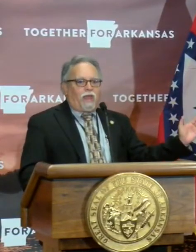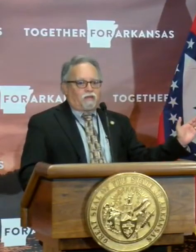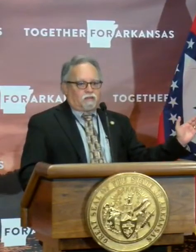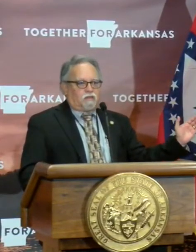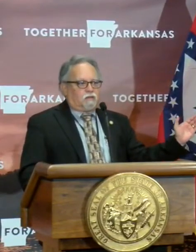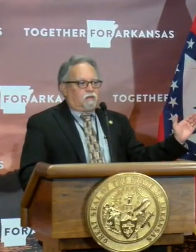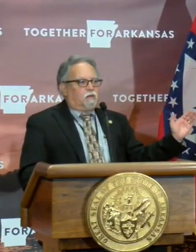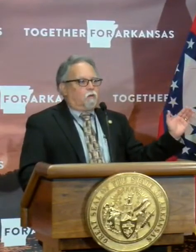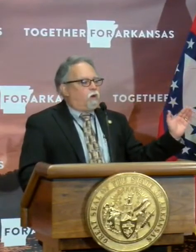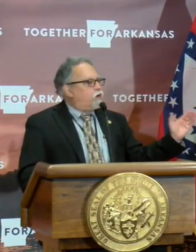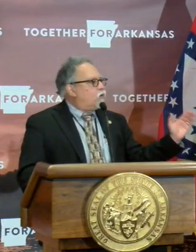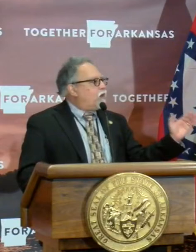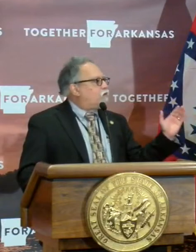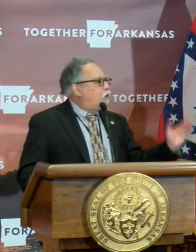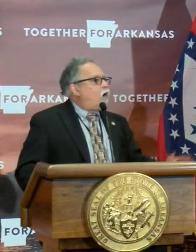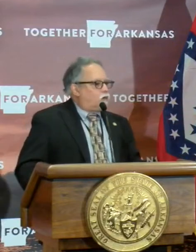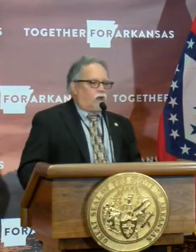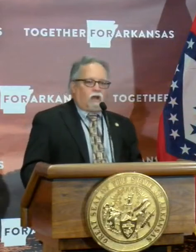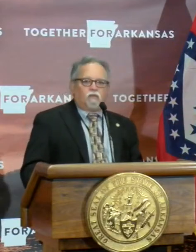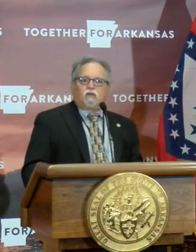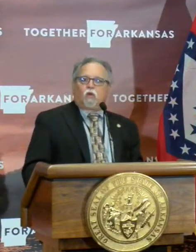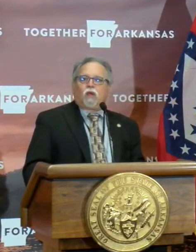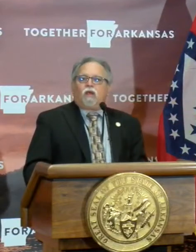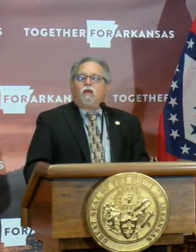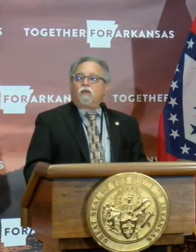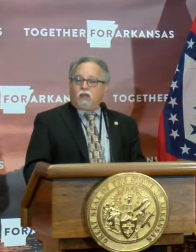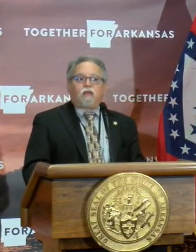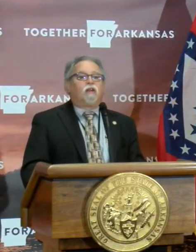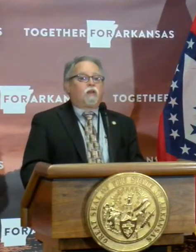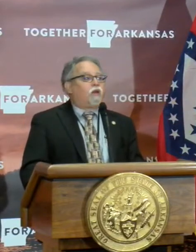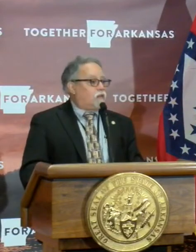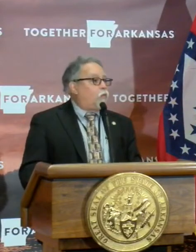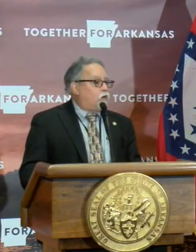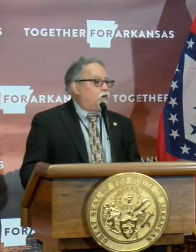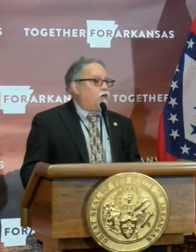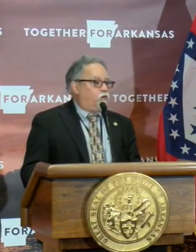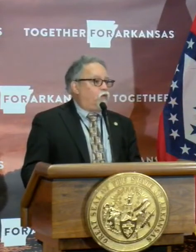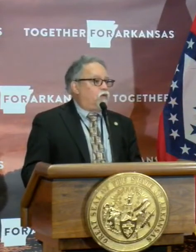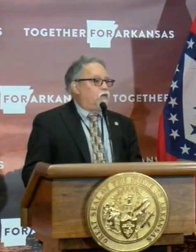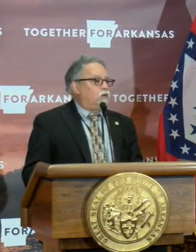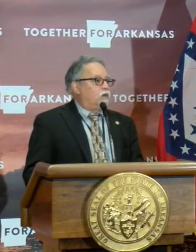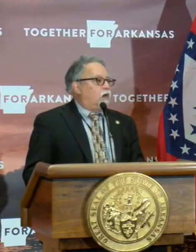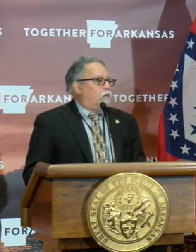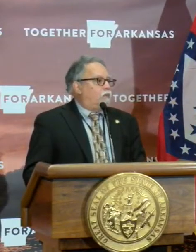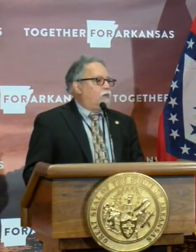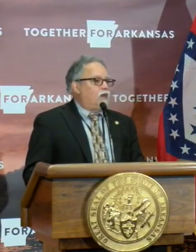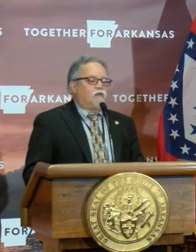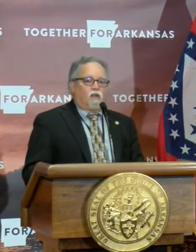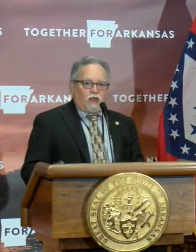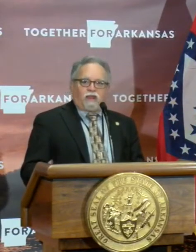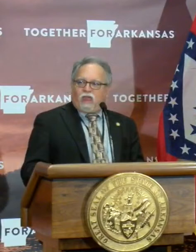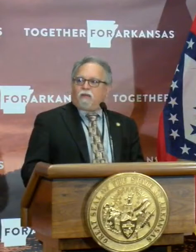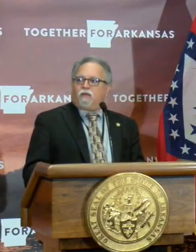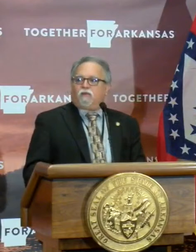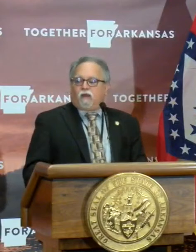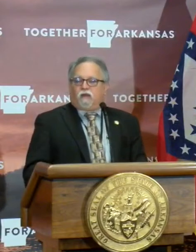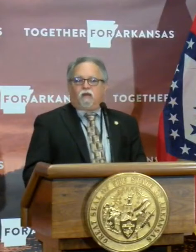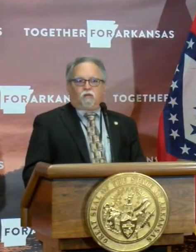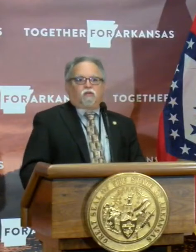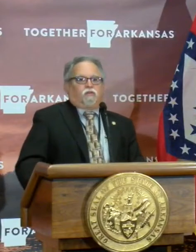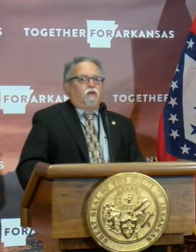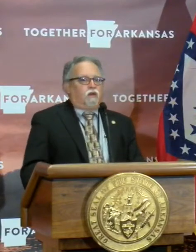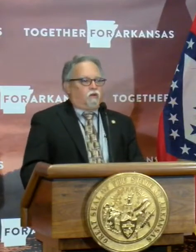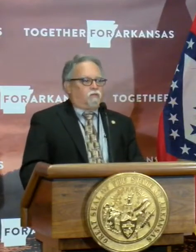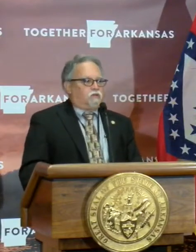your mask. Wear your mask at all times during the get-together, except when you're eating food, because that can be